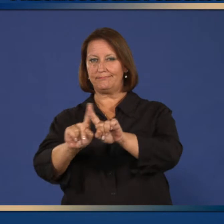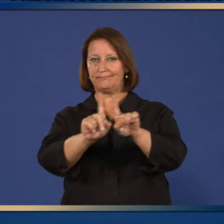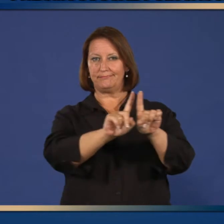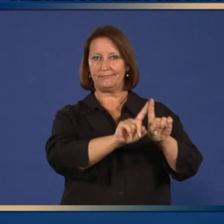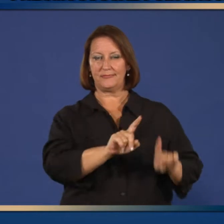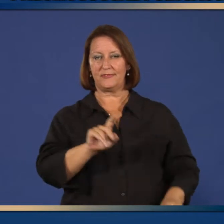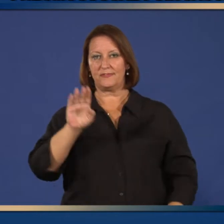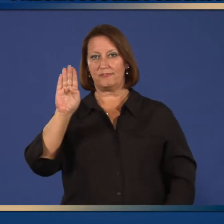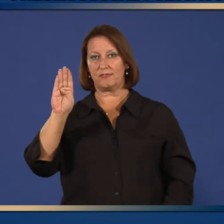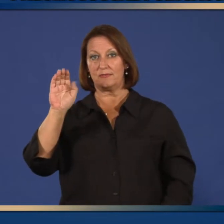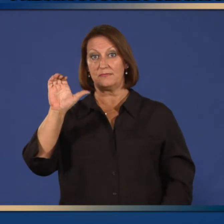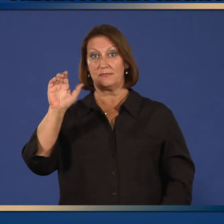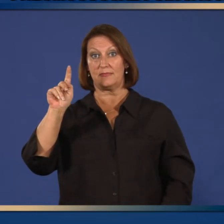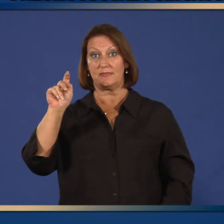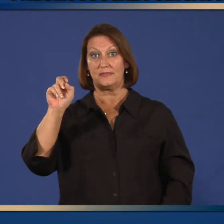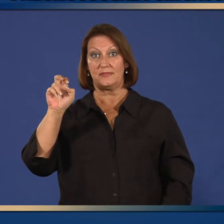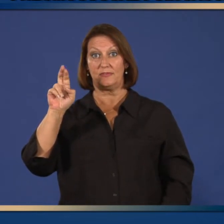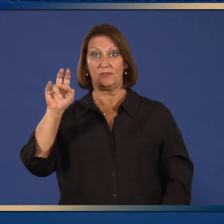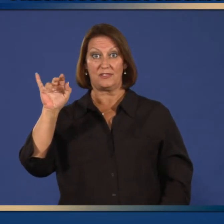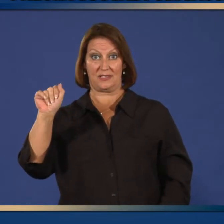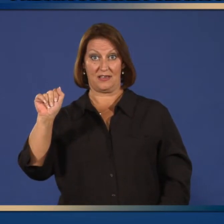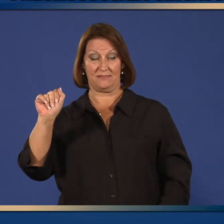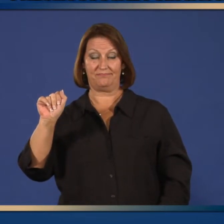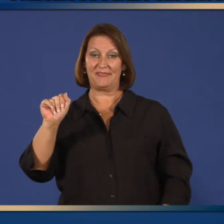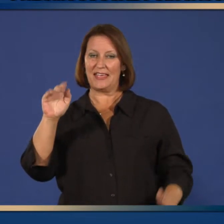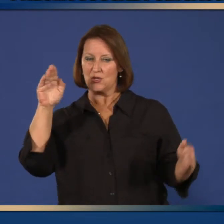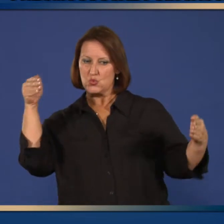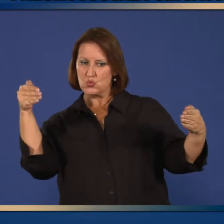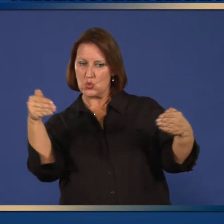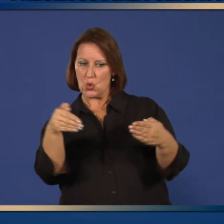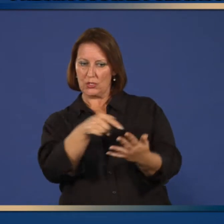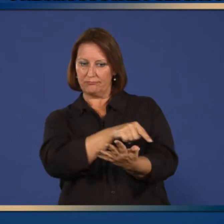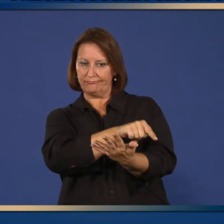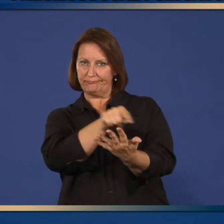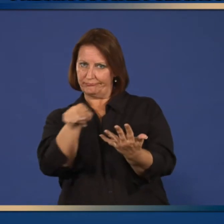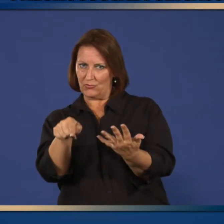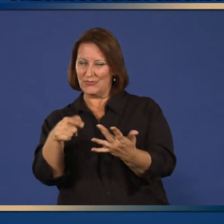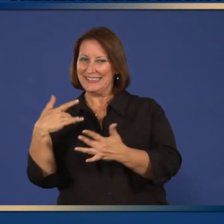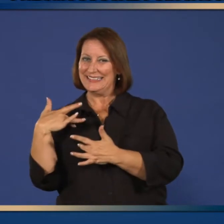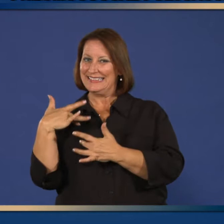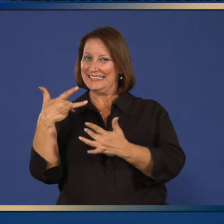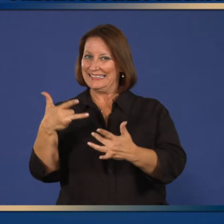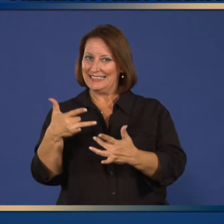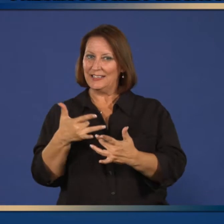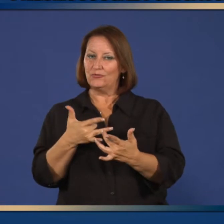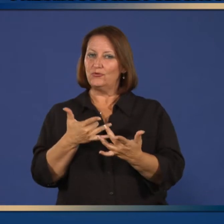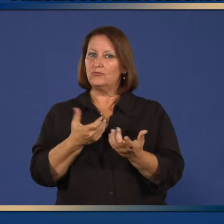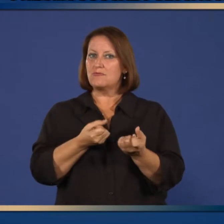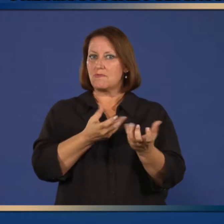including those most likely to cause serious disease.